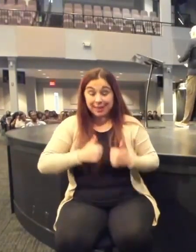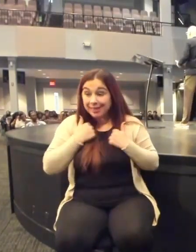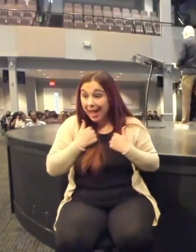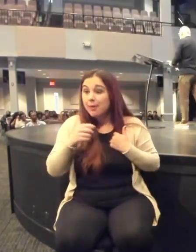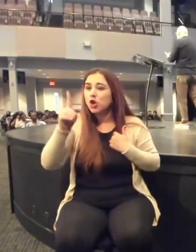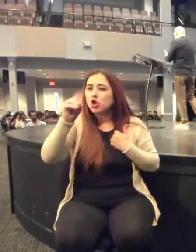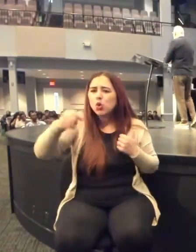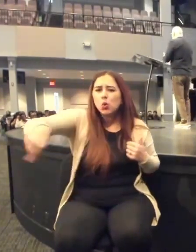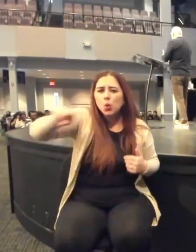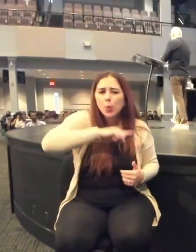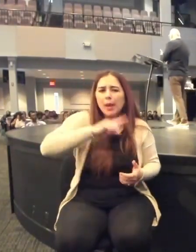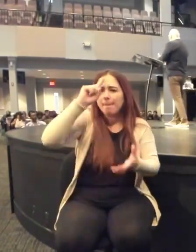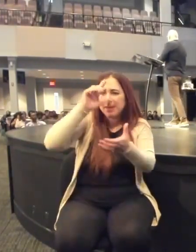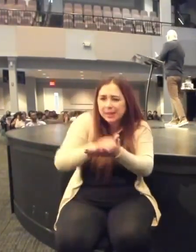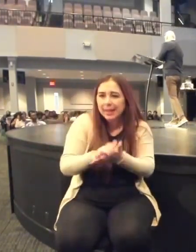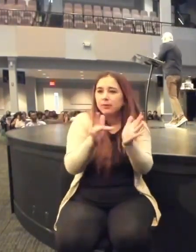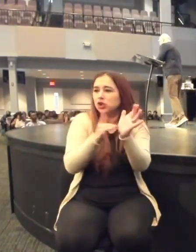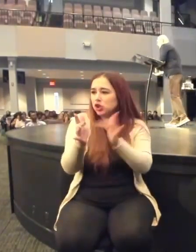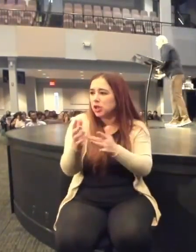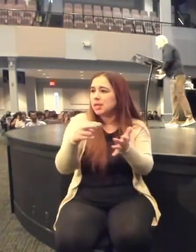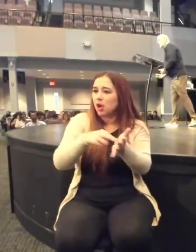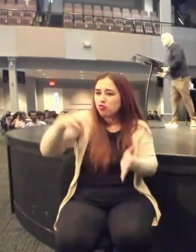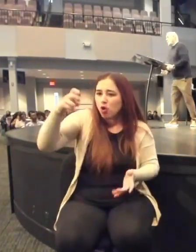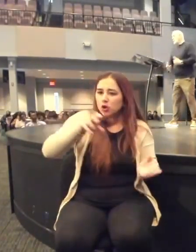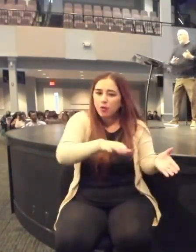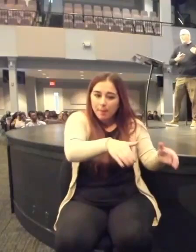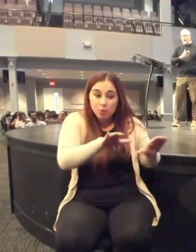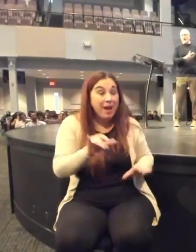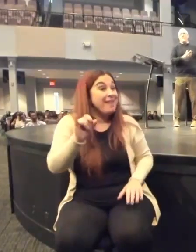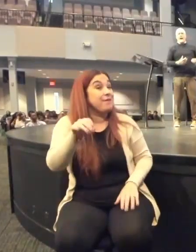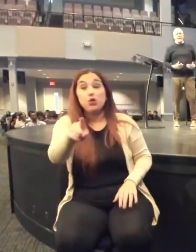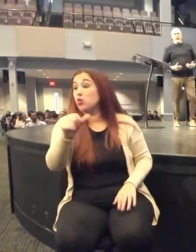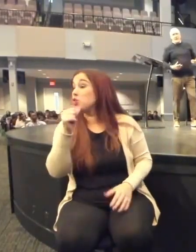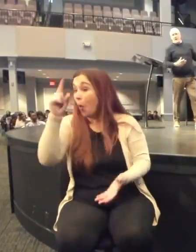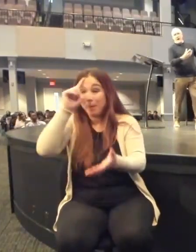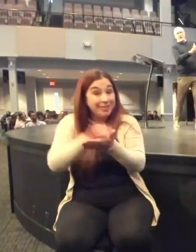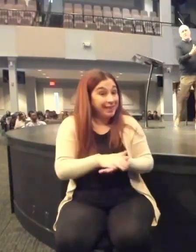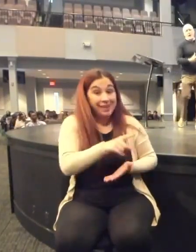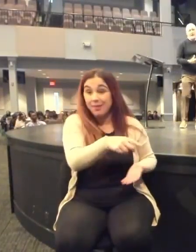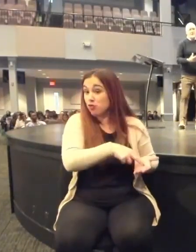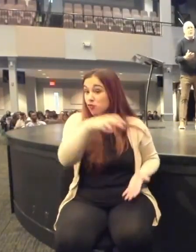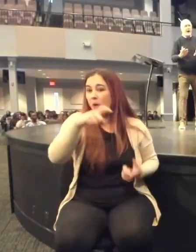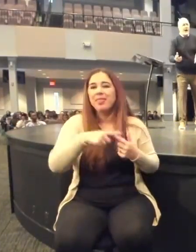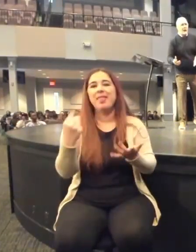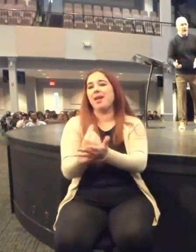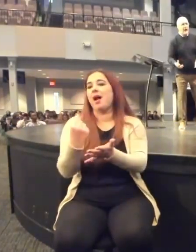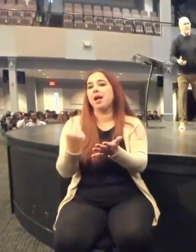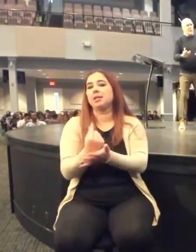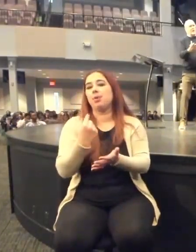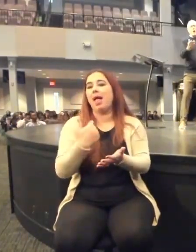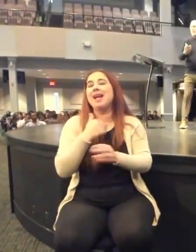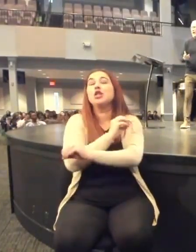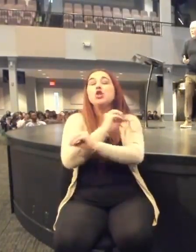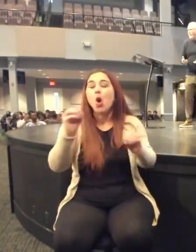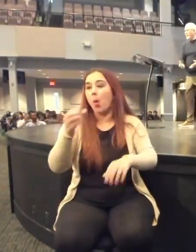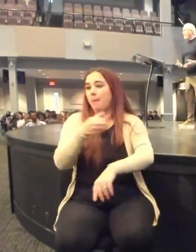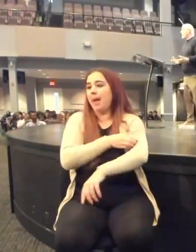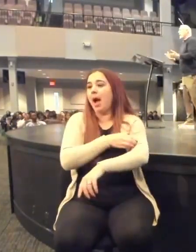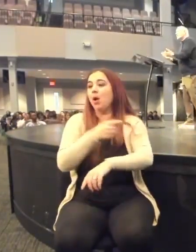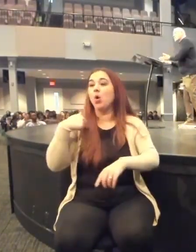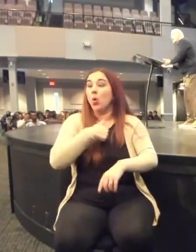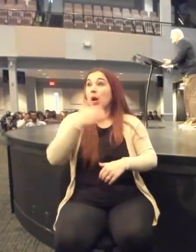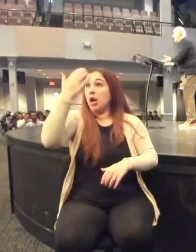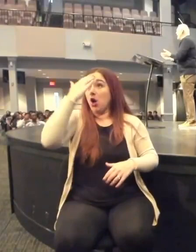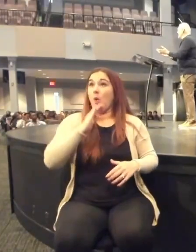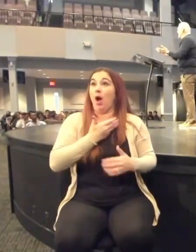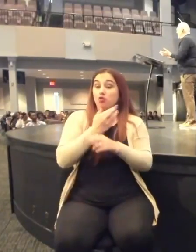we believe that Jesus rose from the grave? Because if we don't believe that, then the gospel has no power. But we know that our Redeemer,